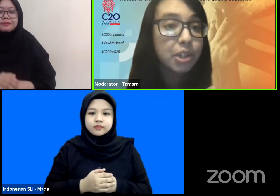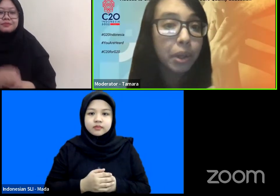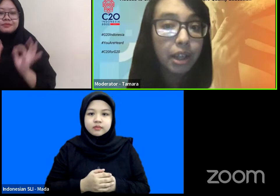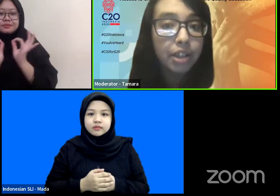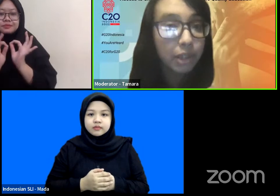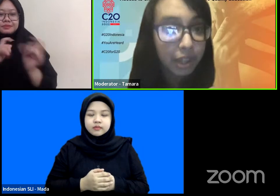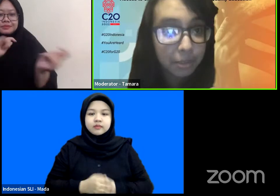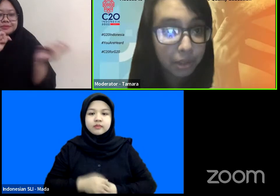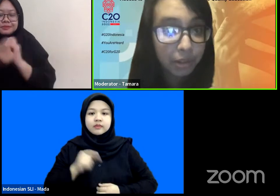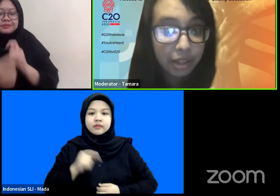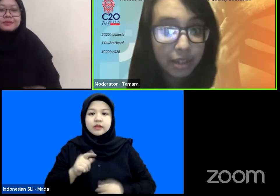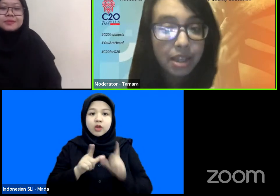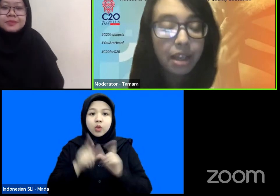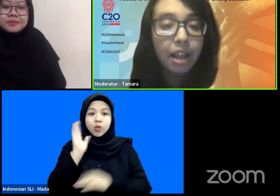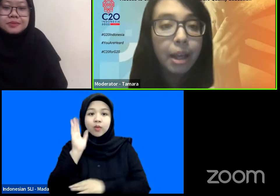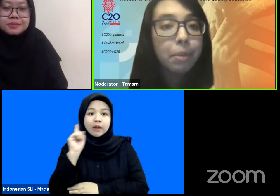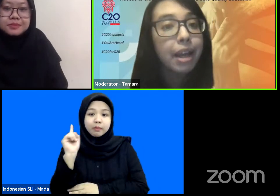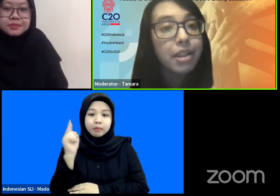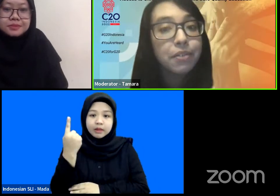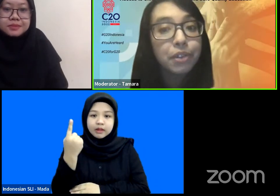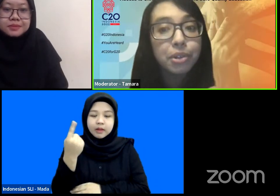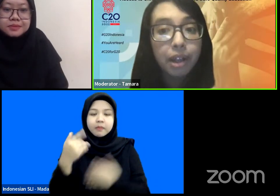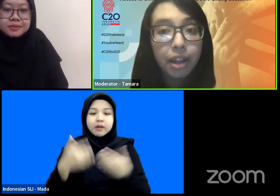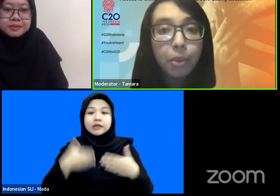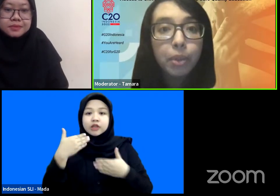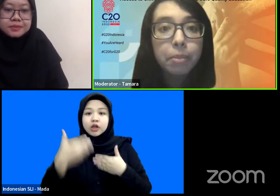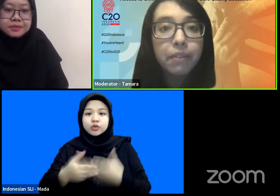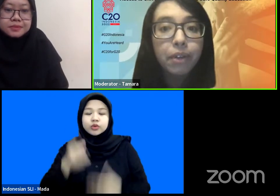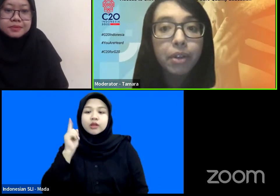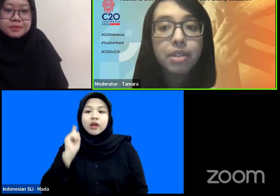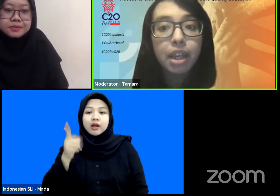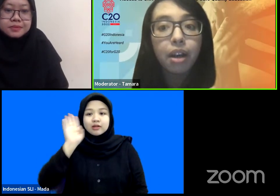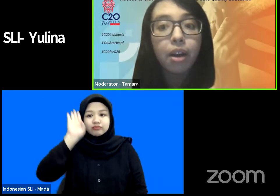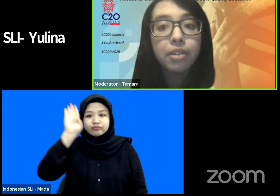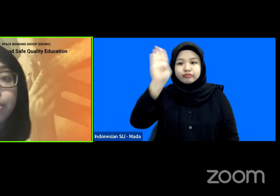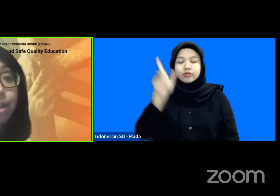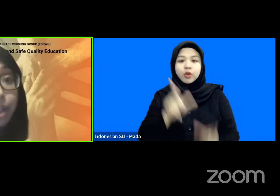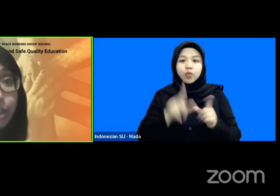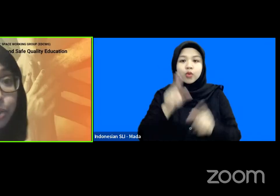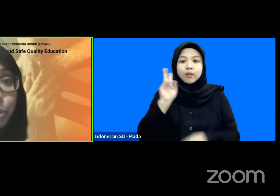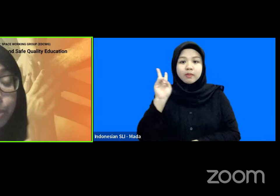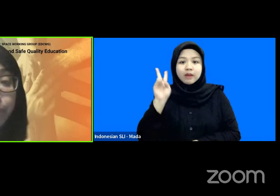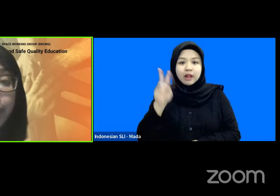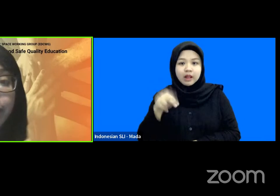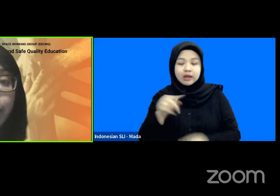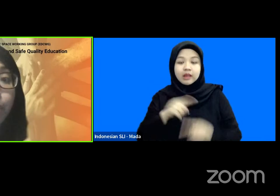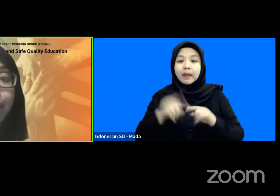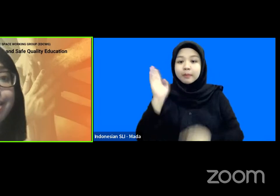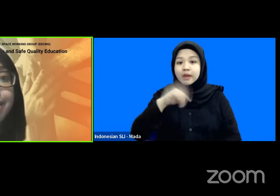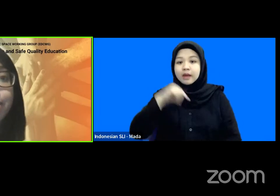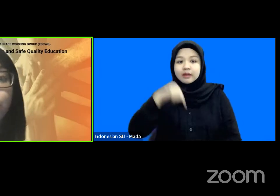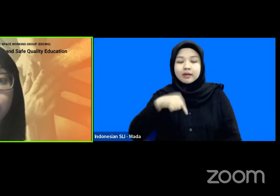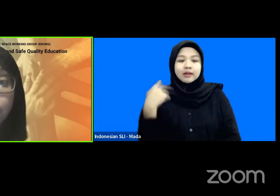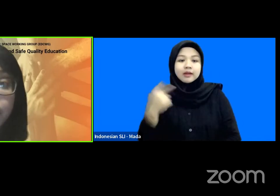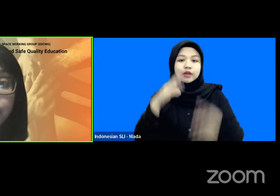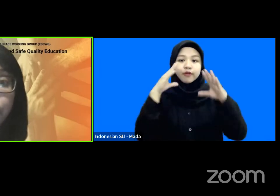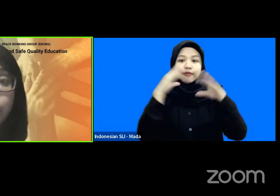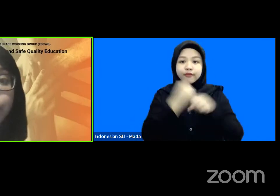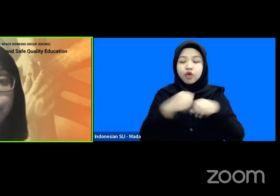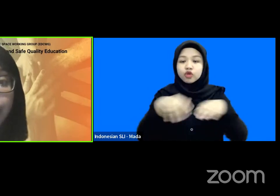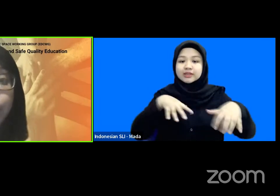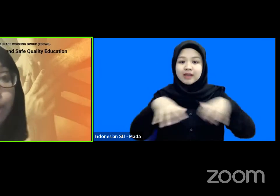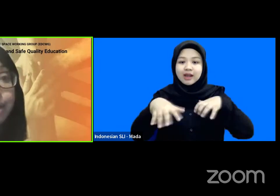to the G20 education priorities. But as for today, we'll be focusing on strategies to provide equal access to